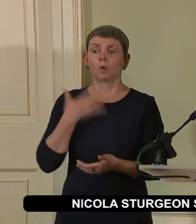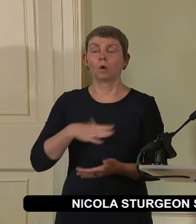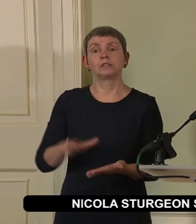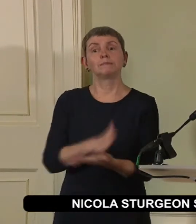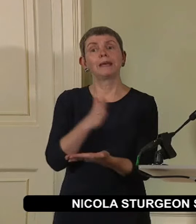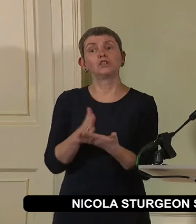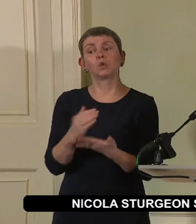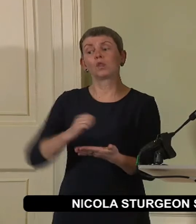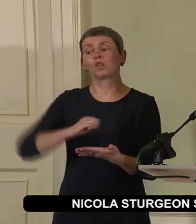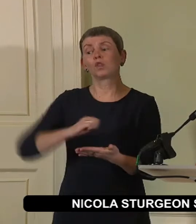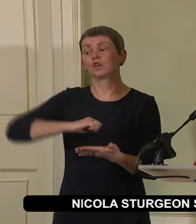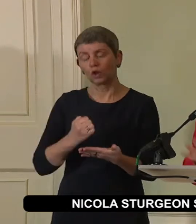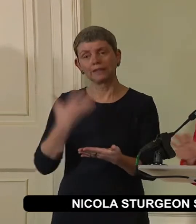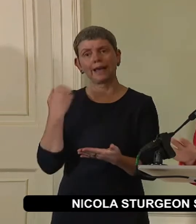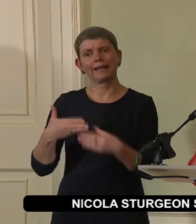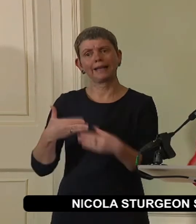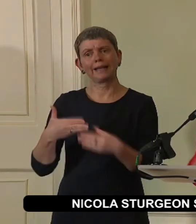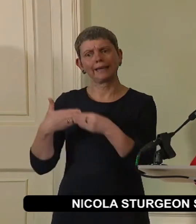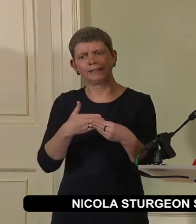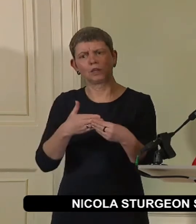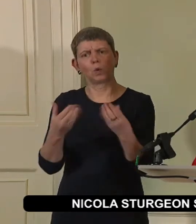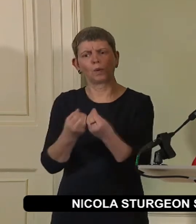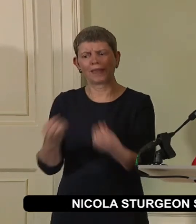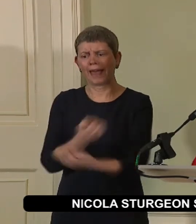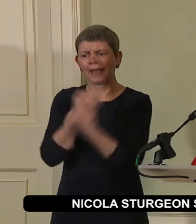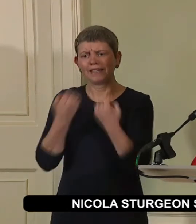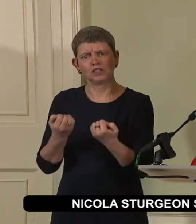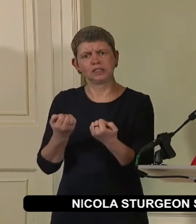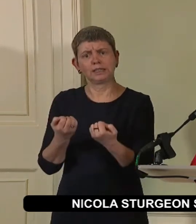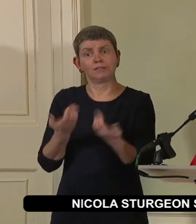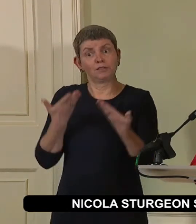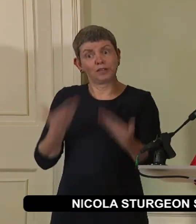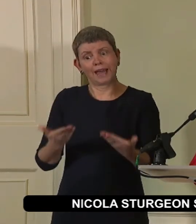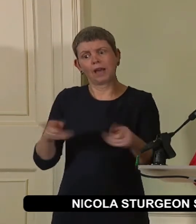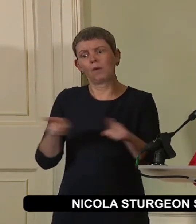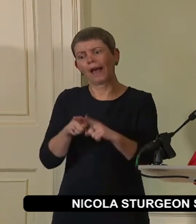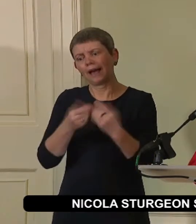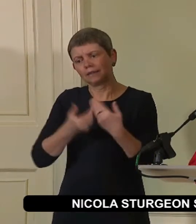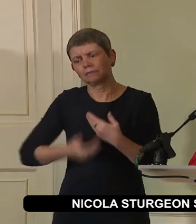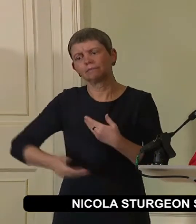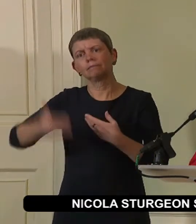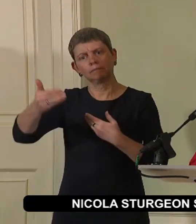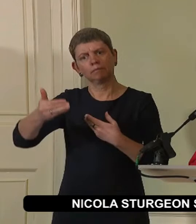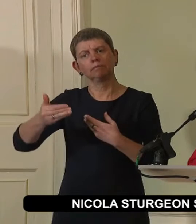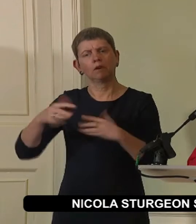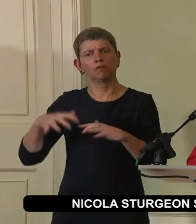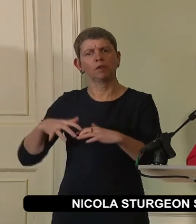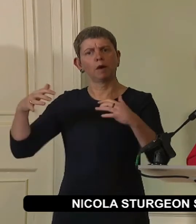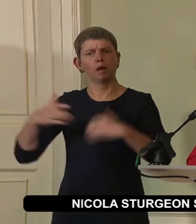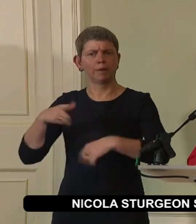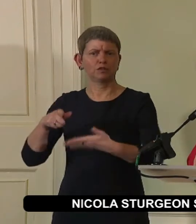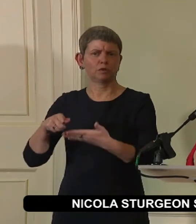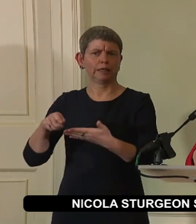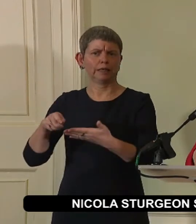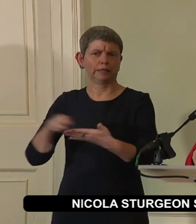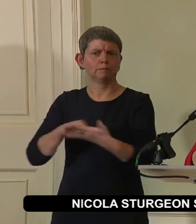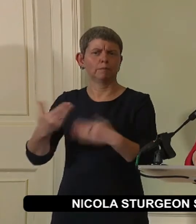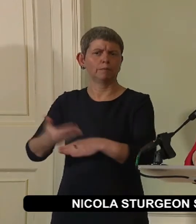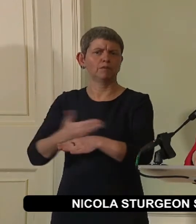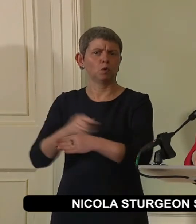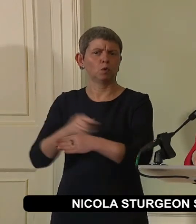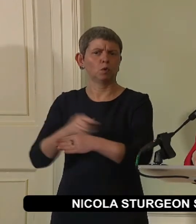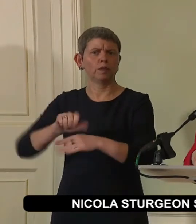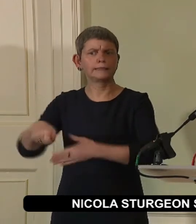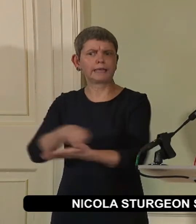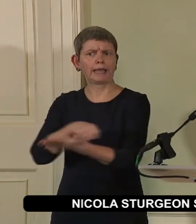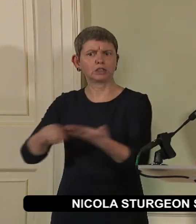the energy of leadership that it needs, not just today, but through the years that remain of this parliamentary term. And right now, in a